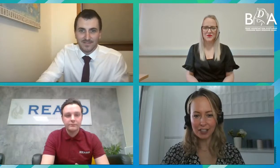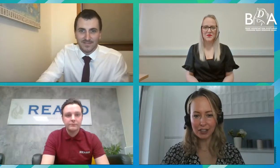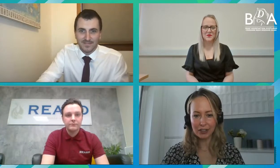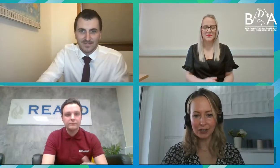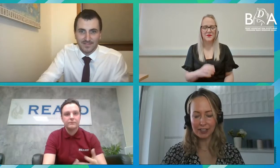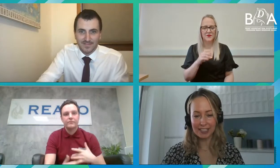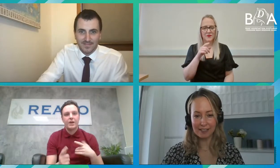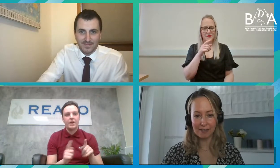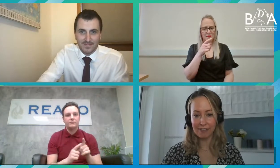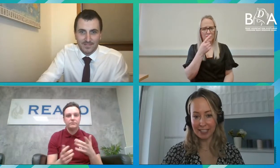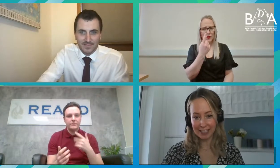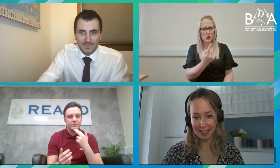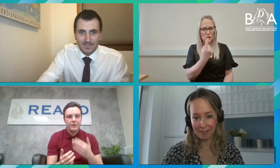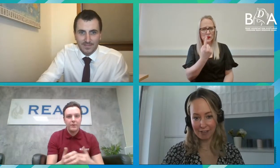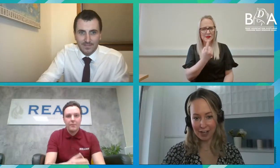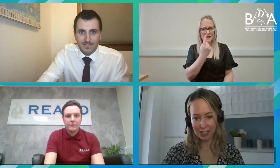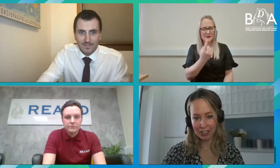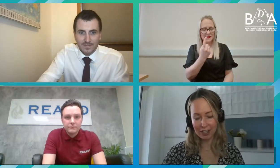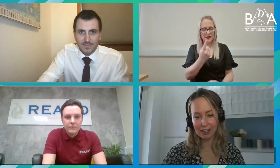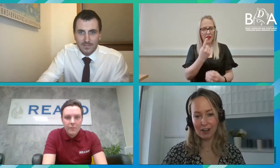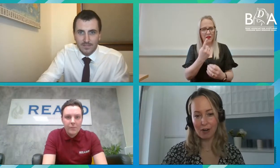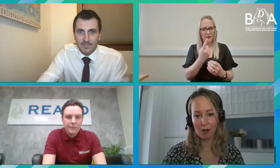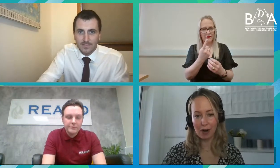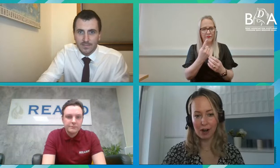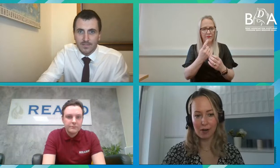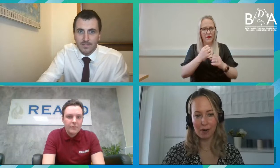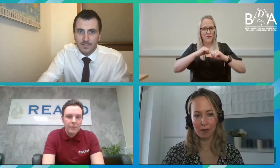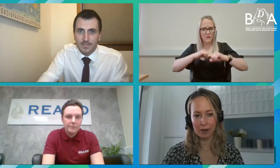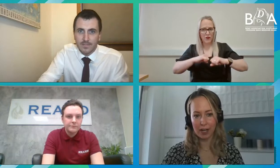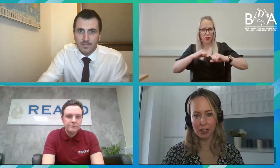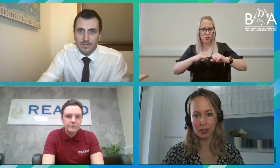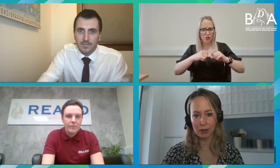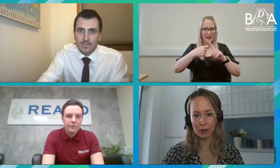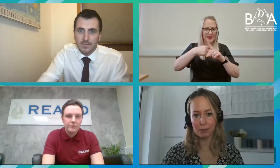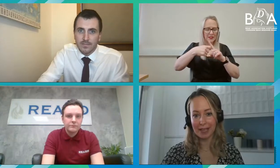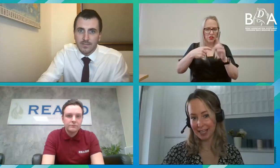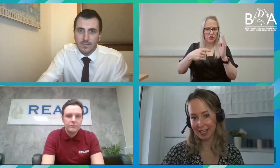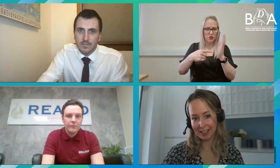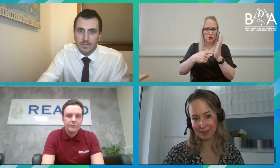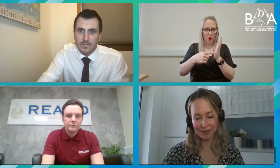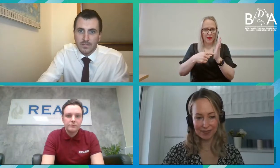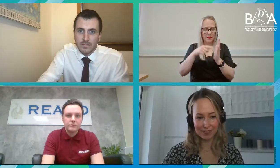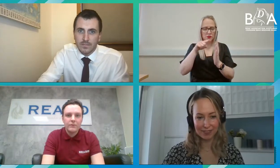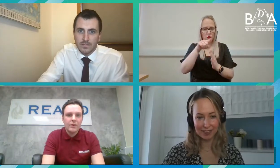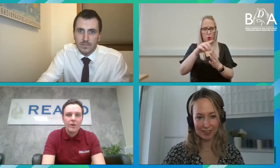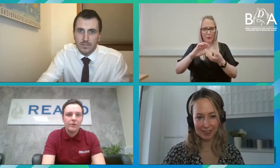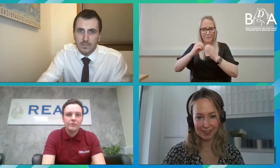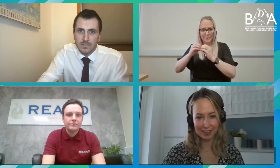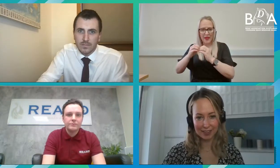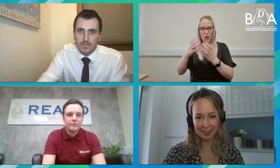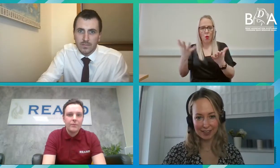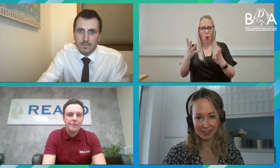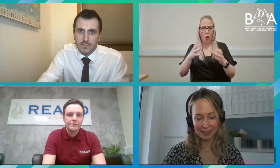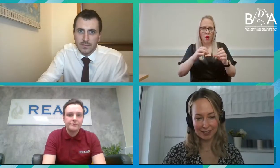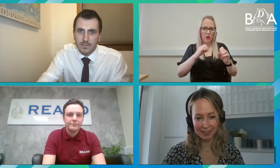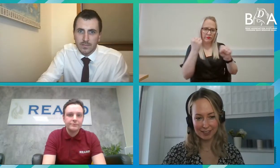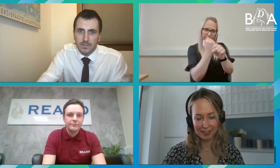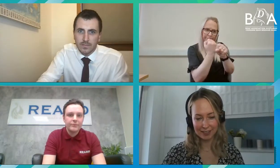And are you fitting that furniture or are you making it?